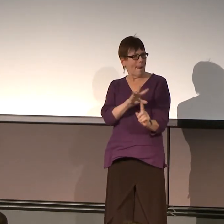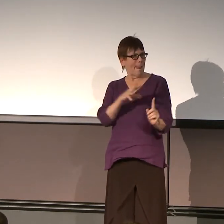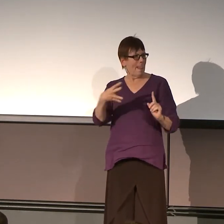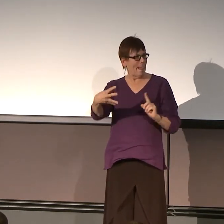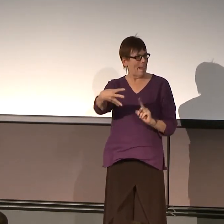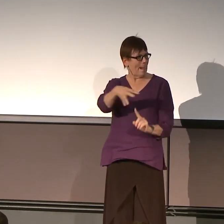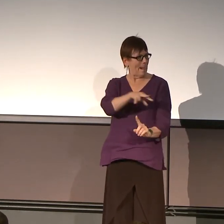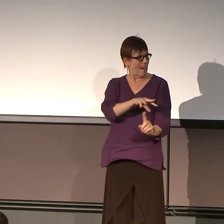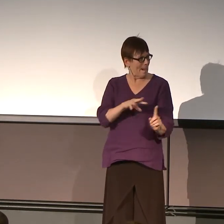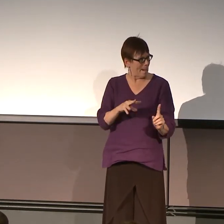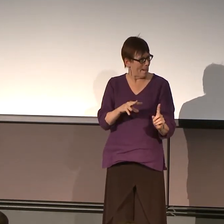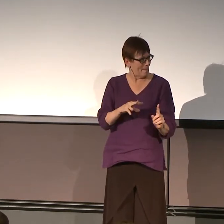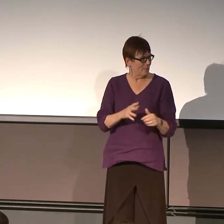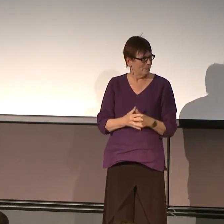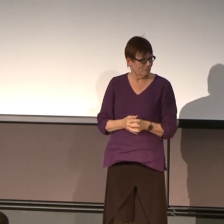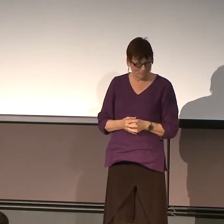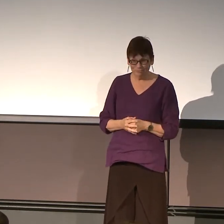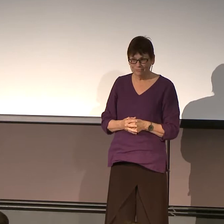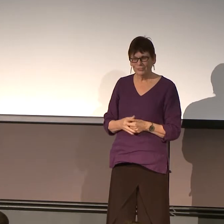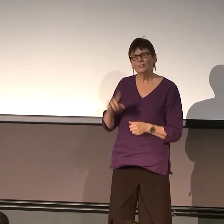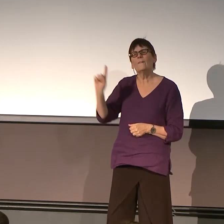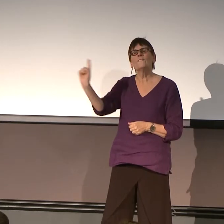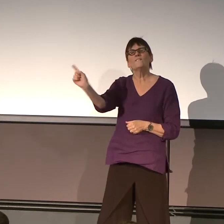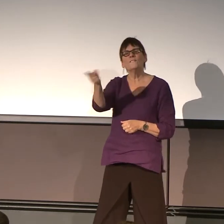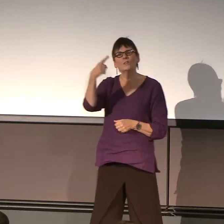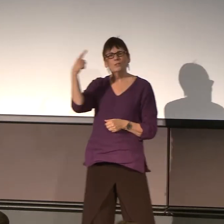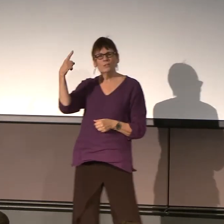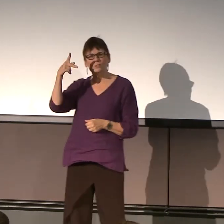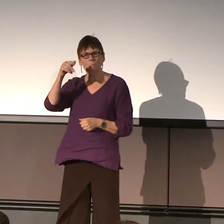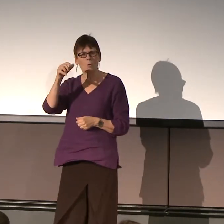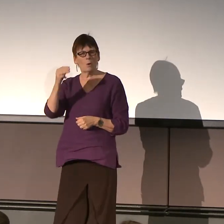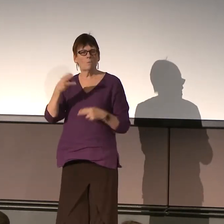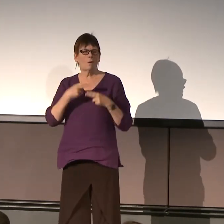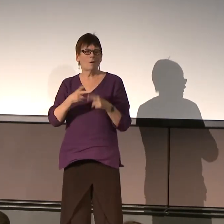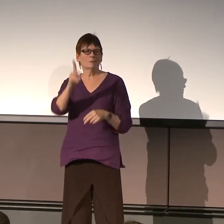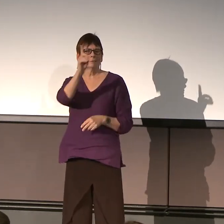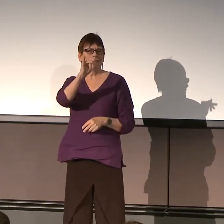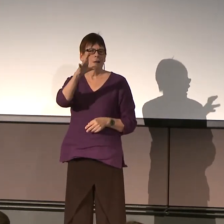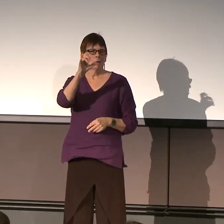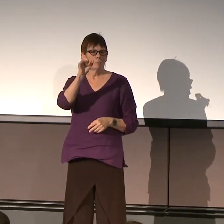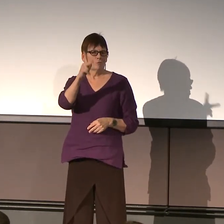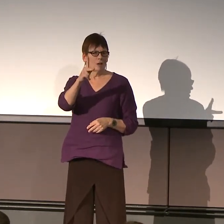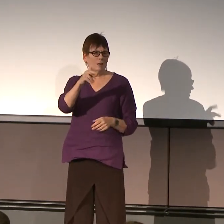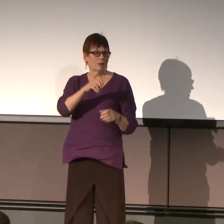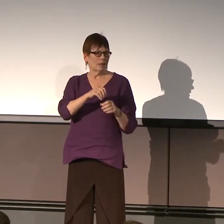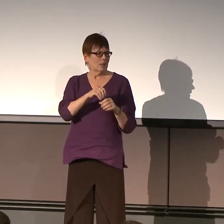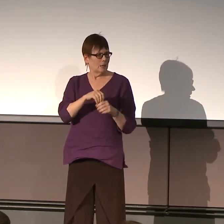about editing and camera angles and all the visual aspects.